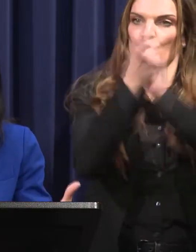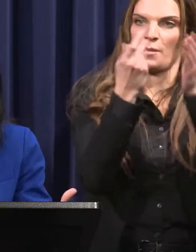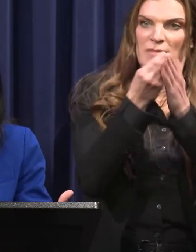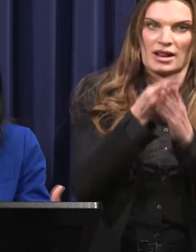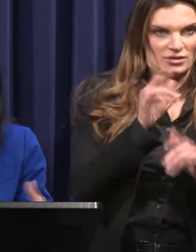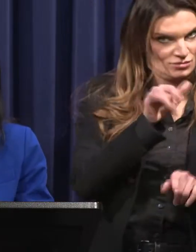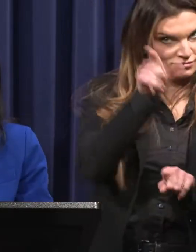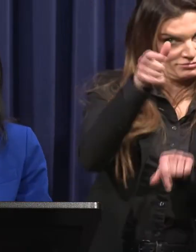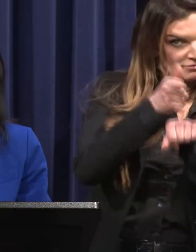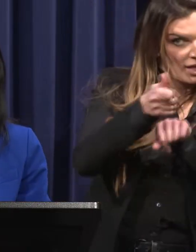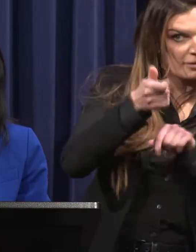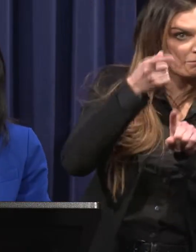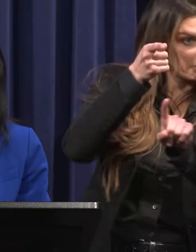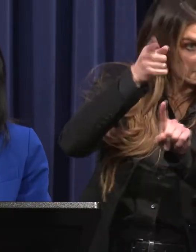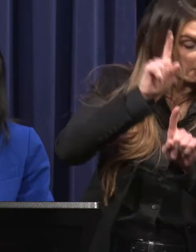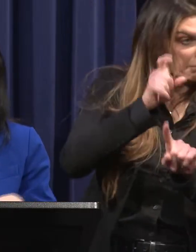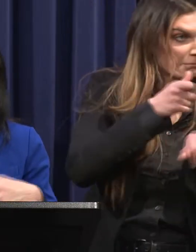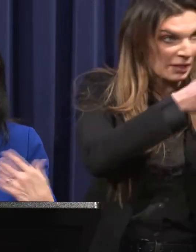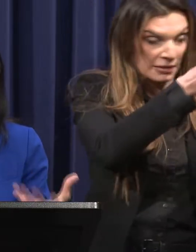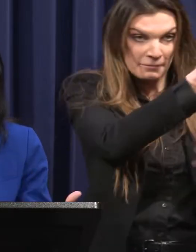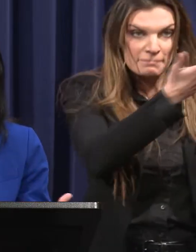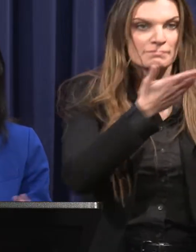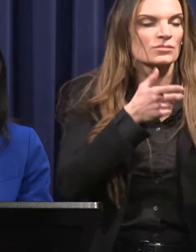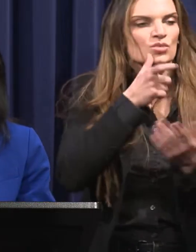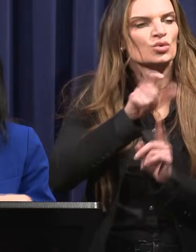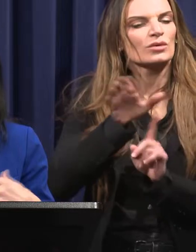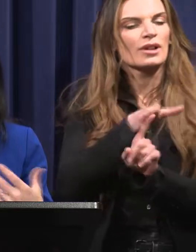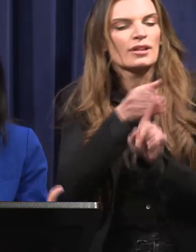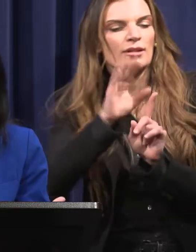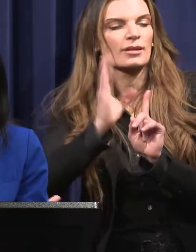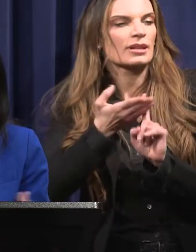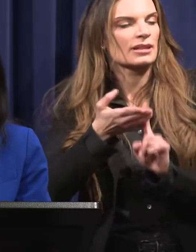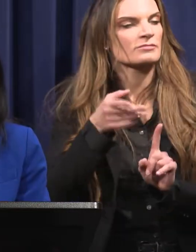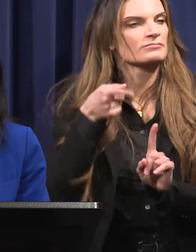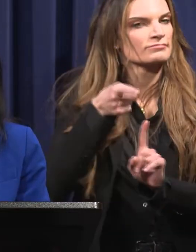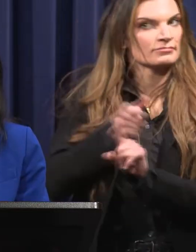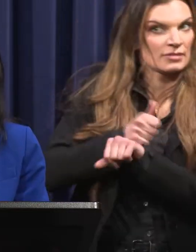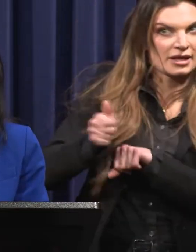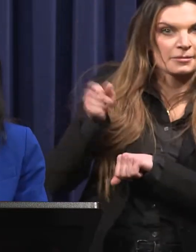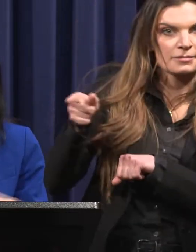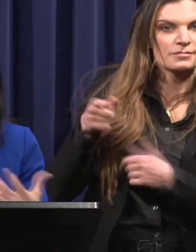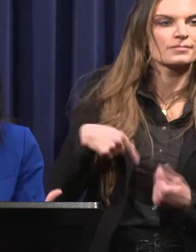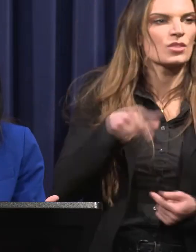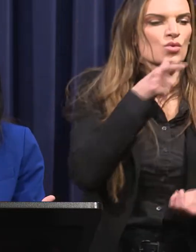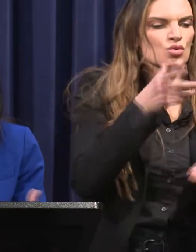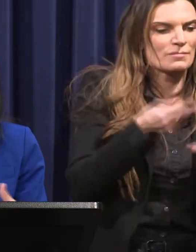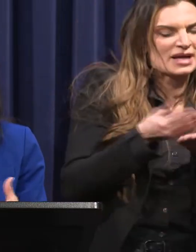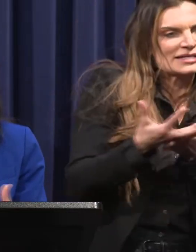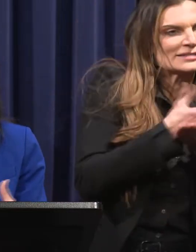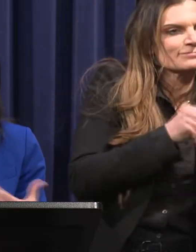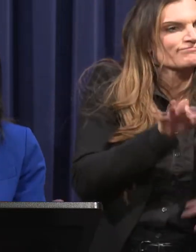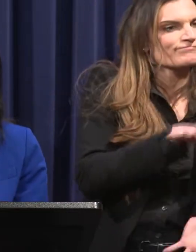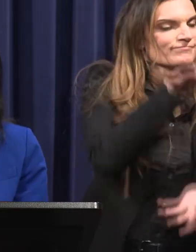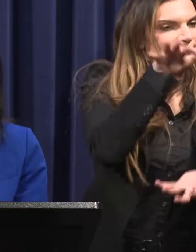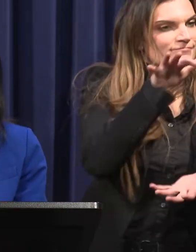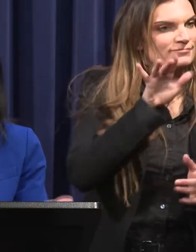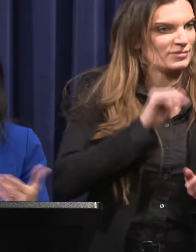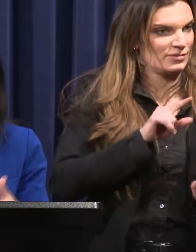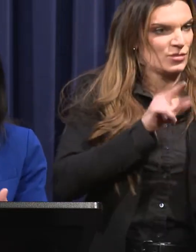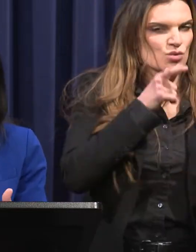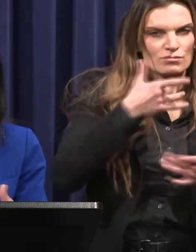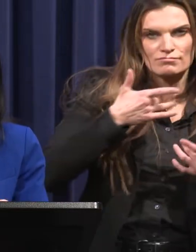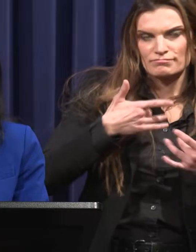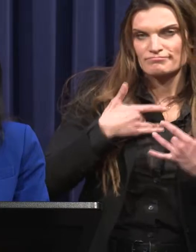the lobbyists. We're also talking about the staffers or the fundraisers or the strategists or the many other types of people